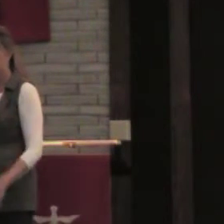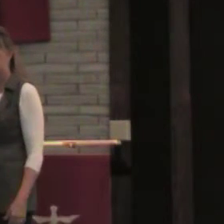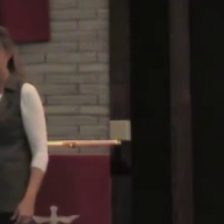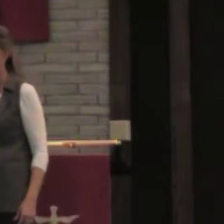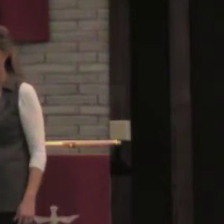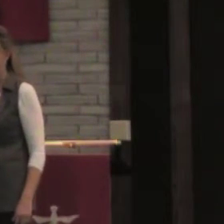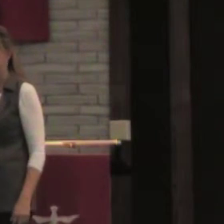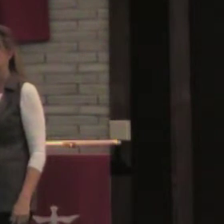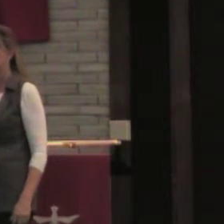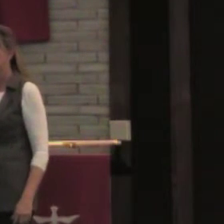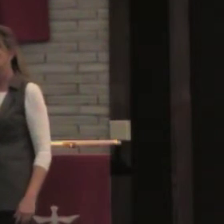Don't put a limit on God.